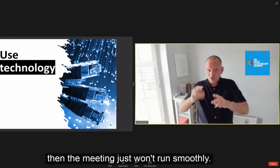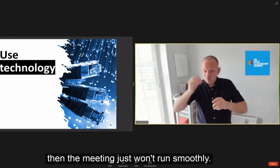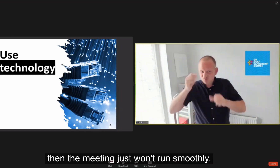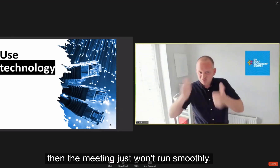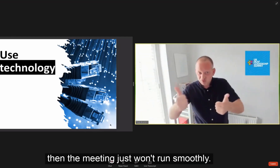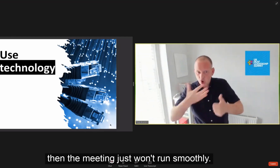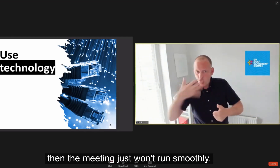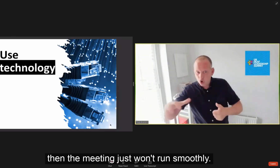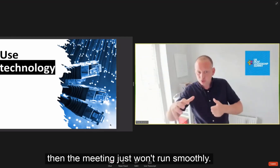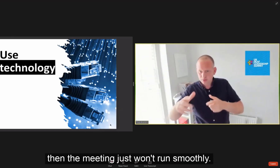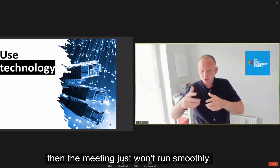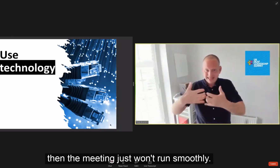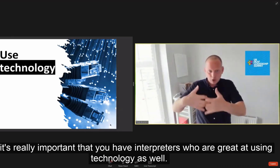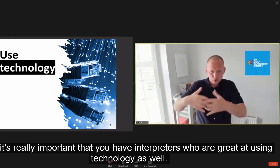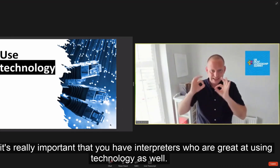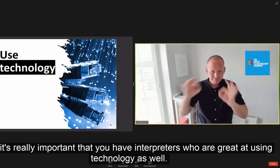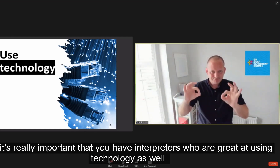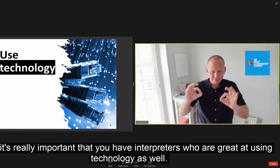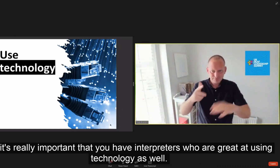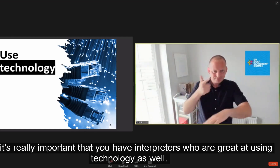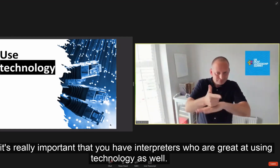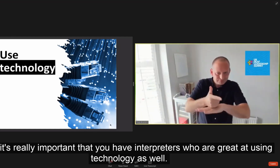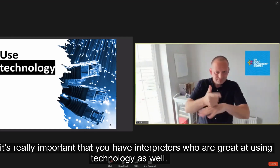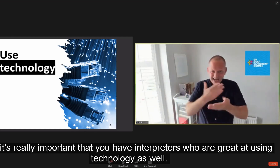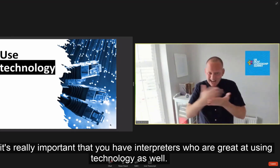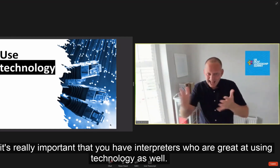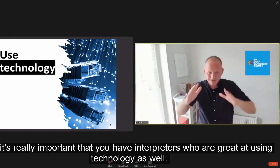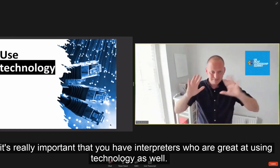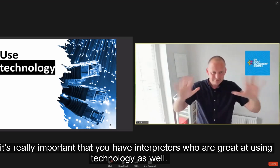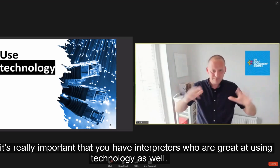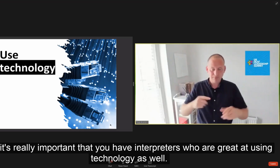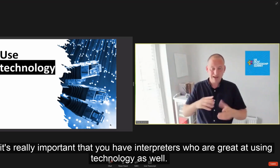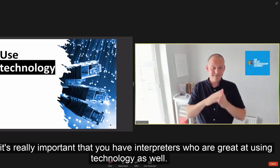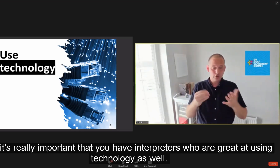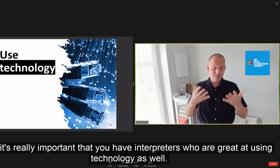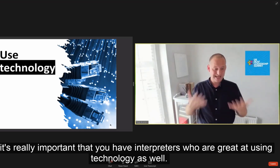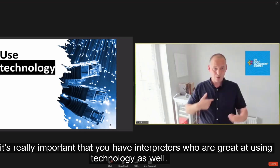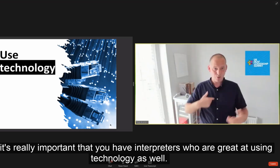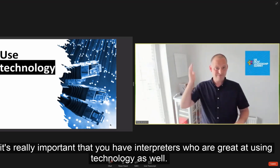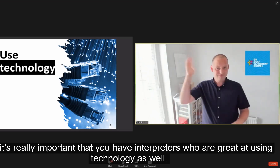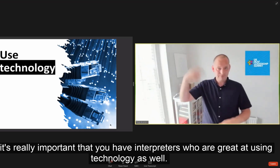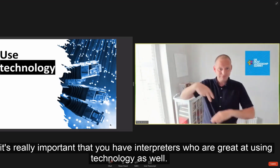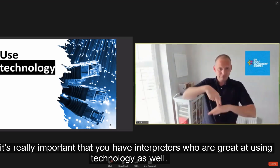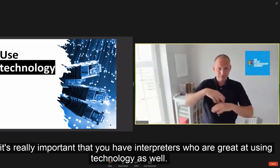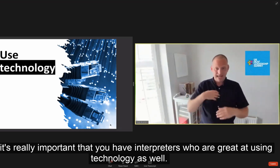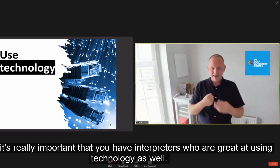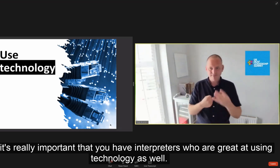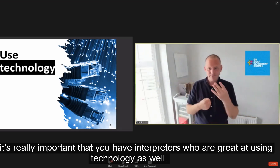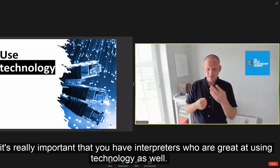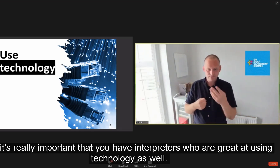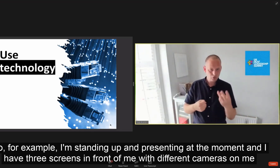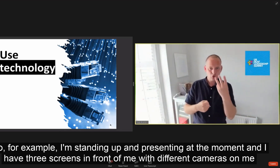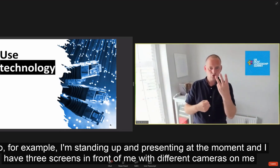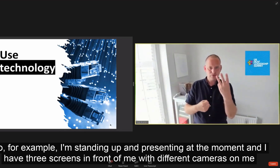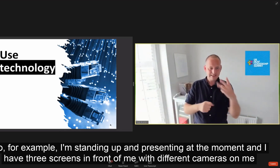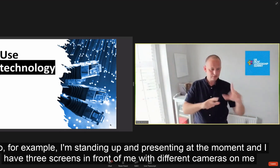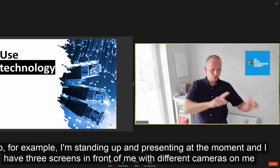run smoothly. So it's really important that you have interpreters who are great at using technology as well. So for example, I'm standing